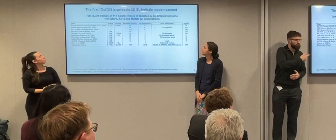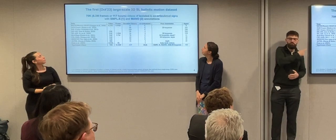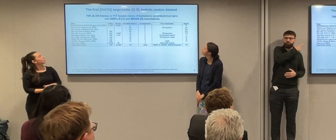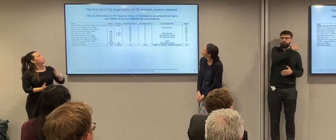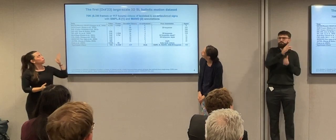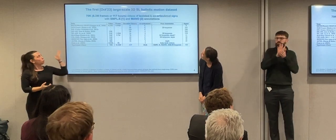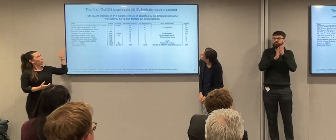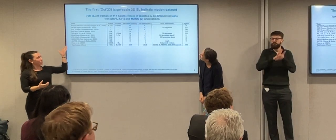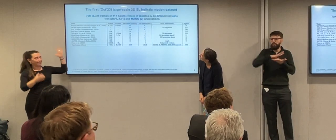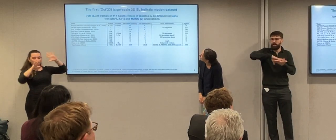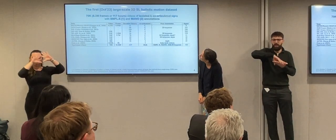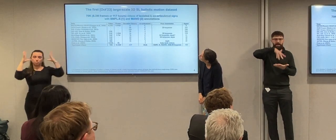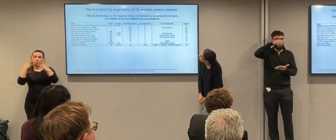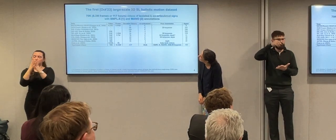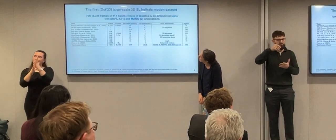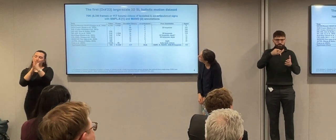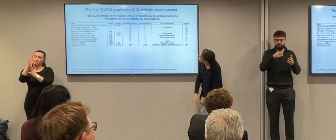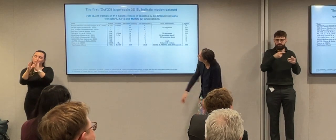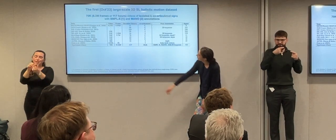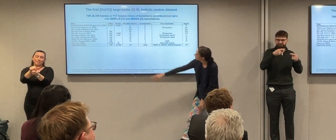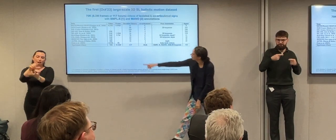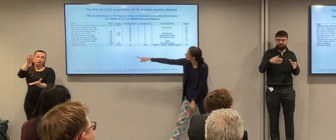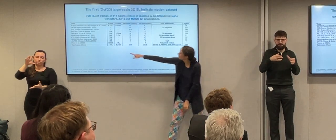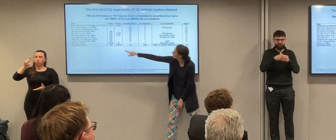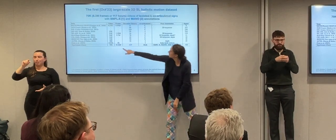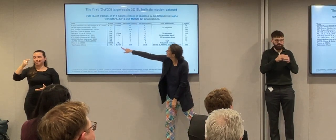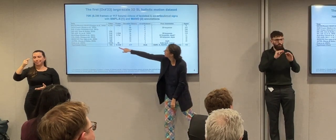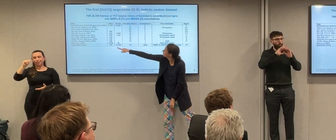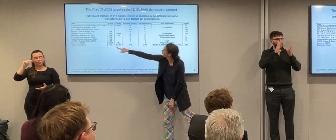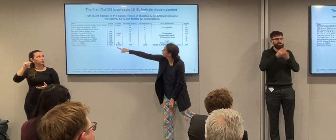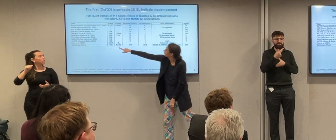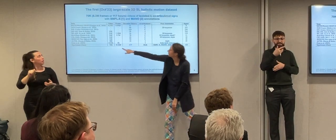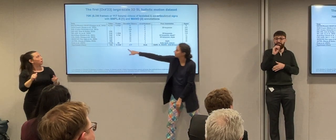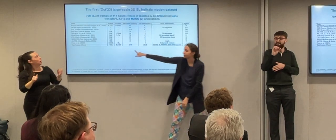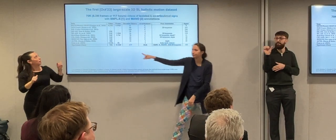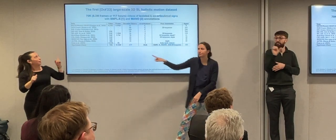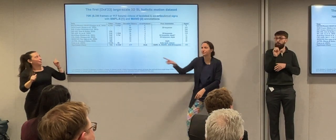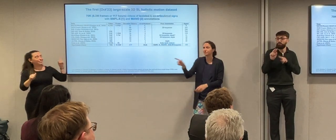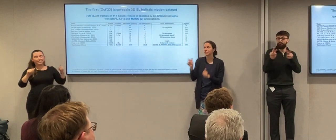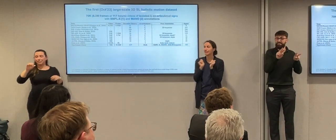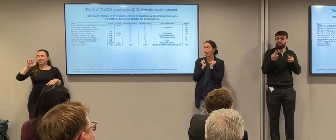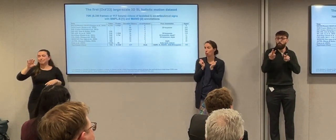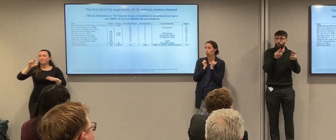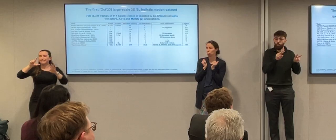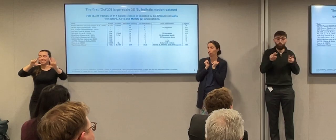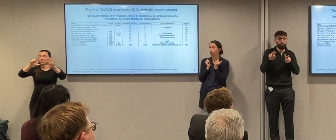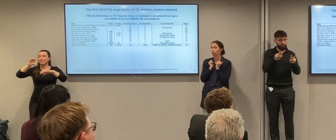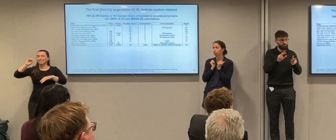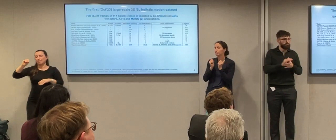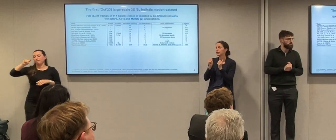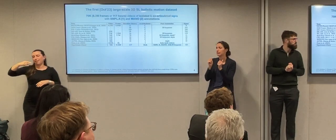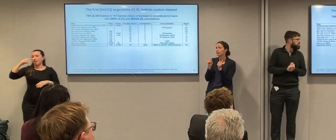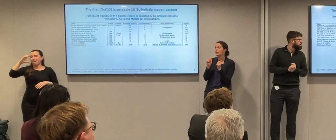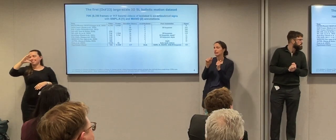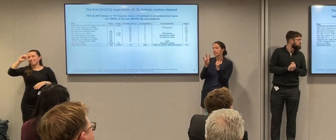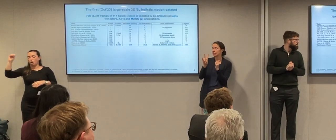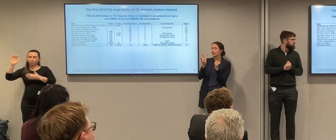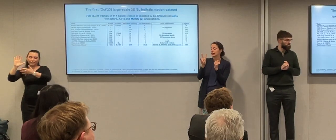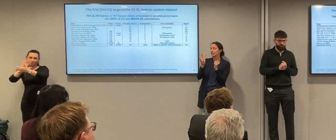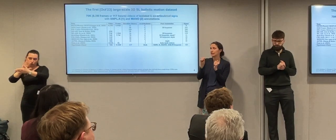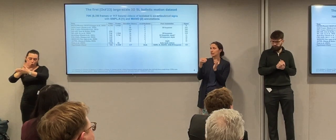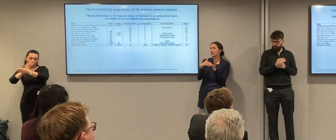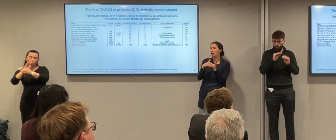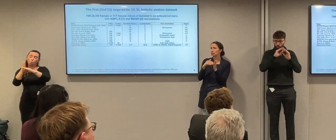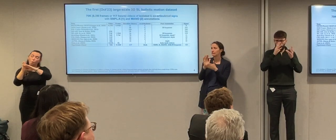dataset, and it consists of 70K videos and more than 8 million